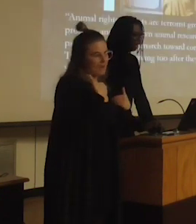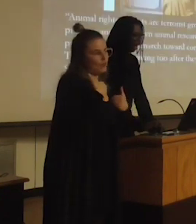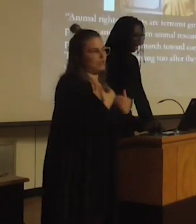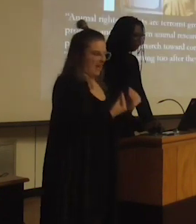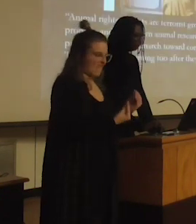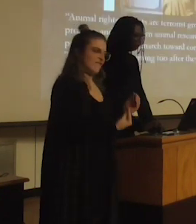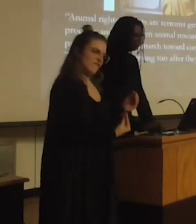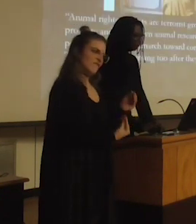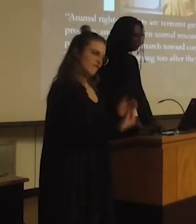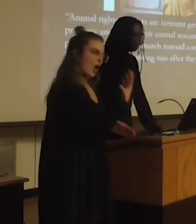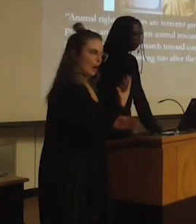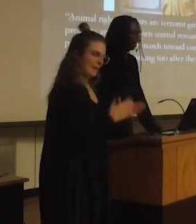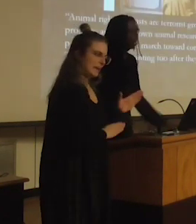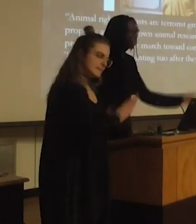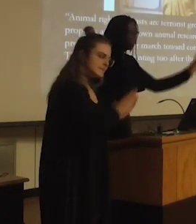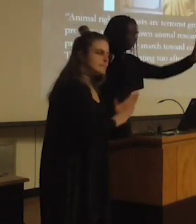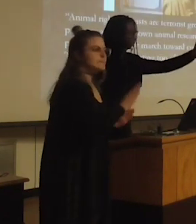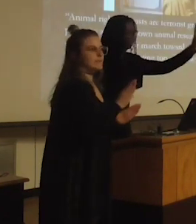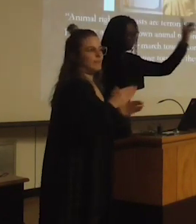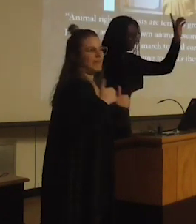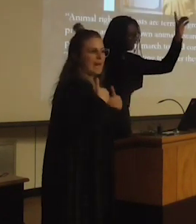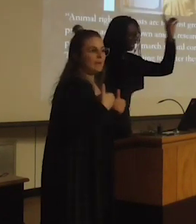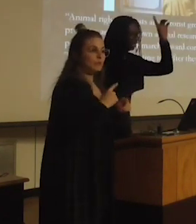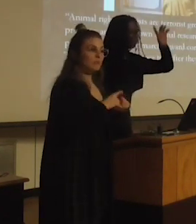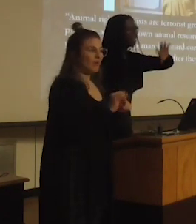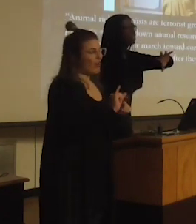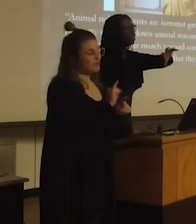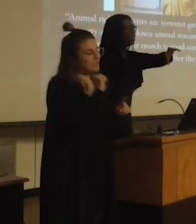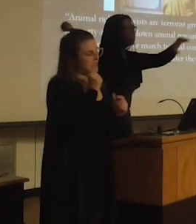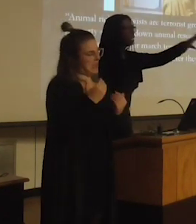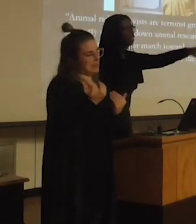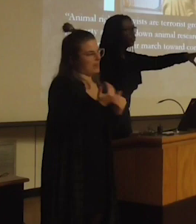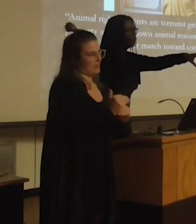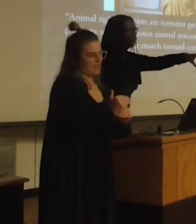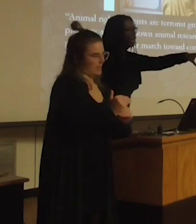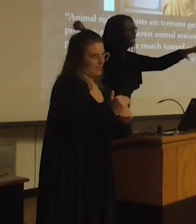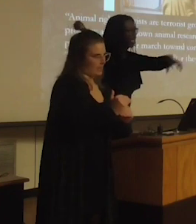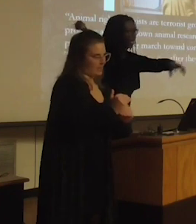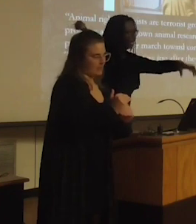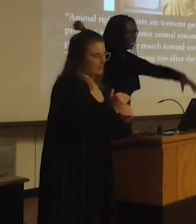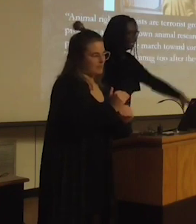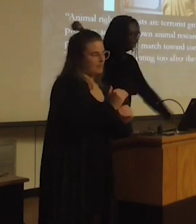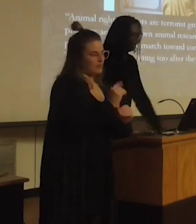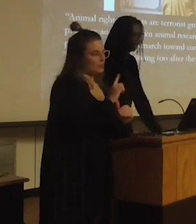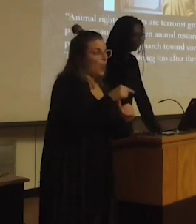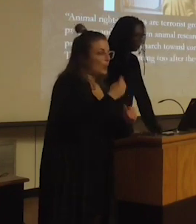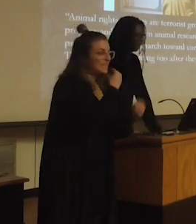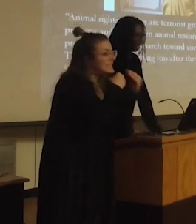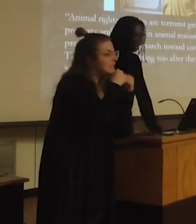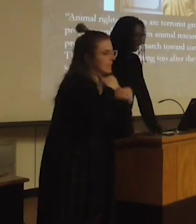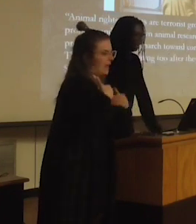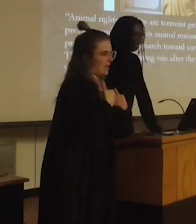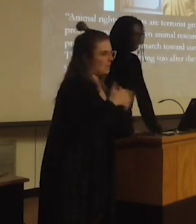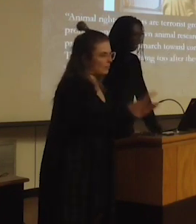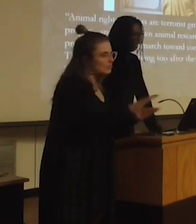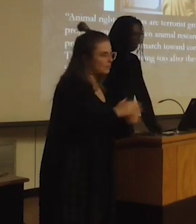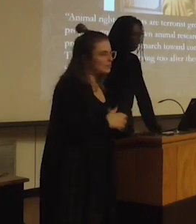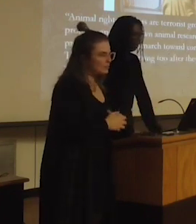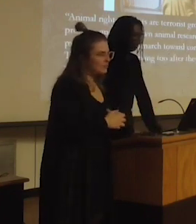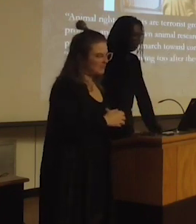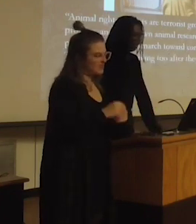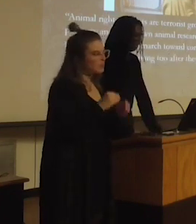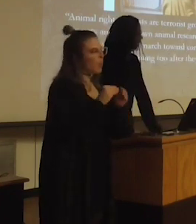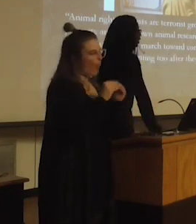animals. But I also want to address the fact that it's not limited specifically to just the eating of animals. This is